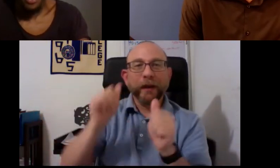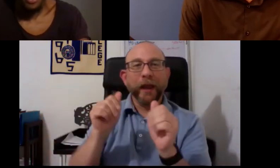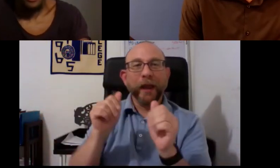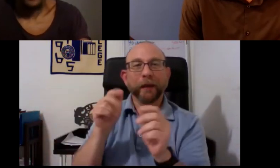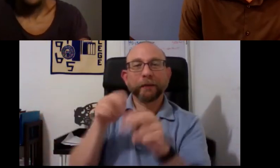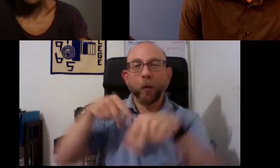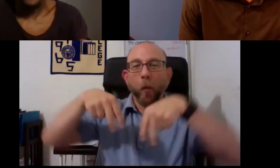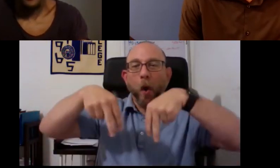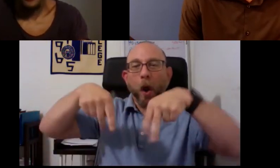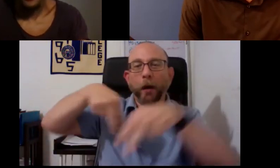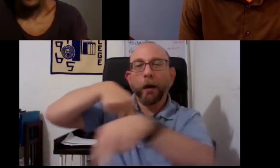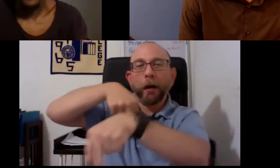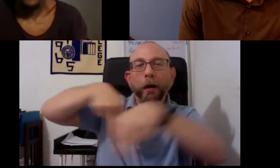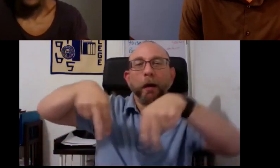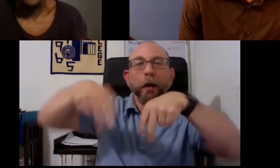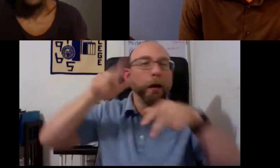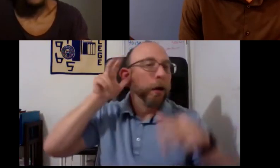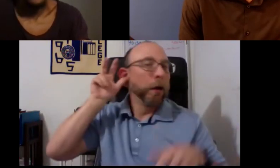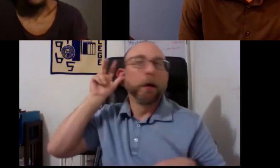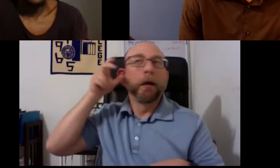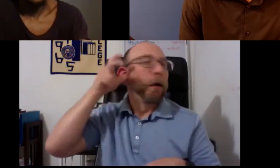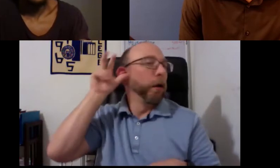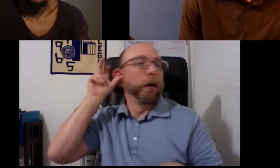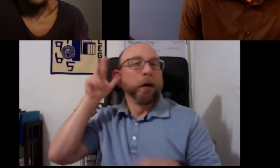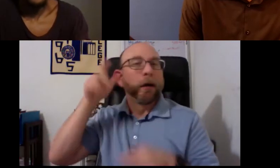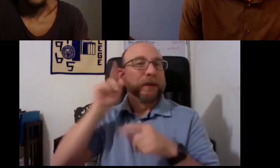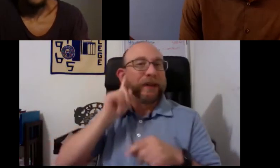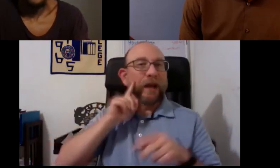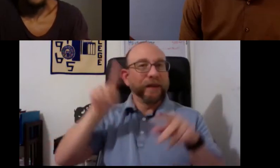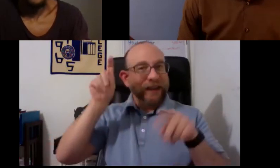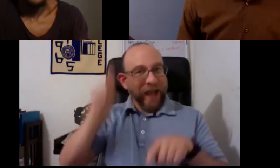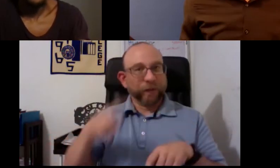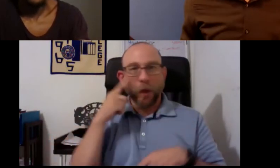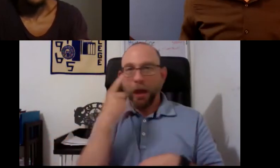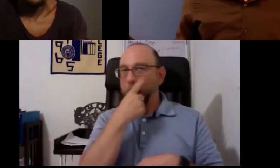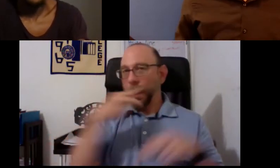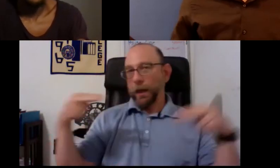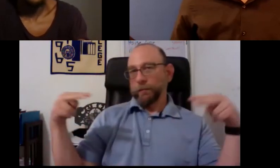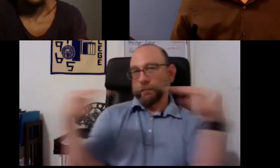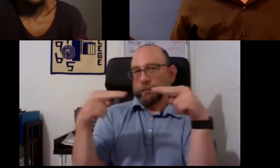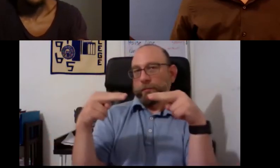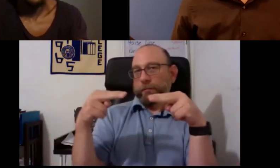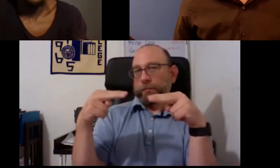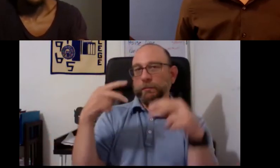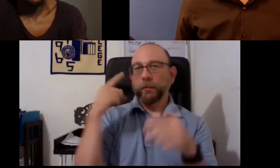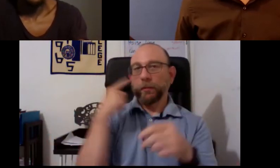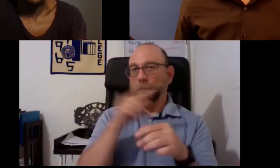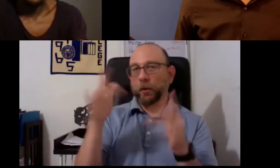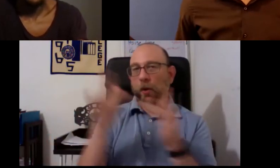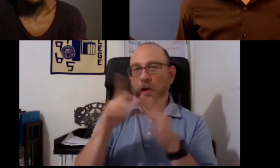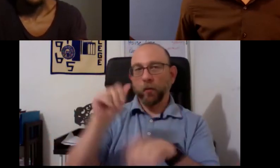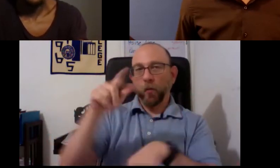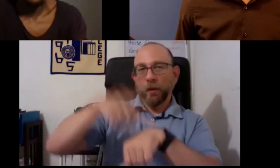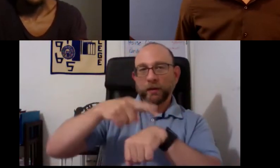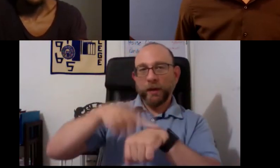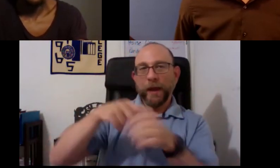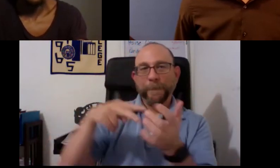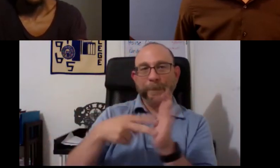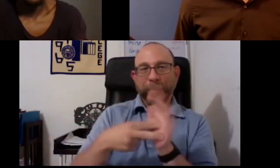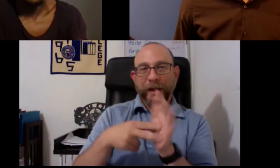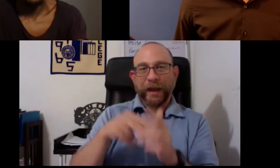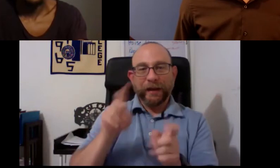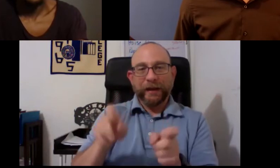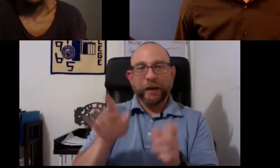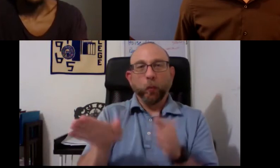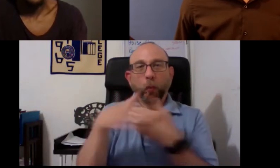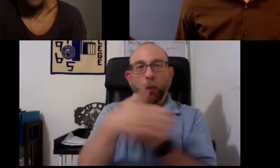hallways, larger stairwells, things of that nature, so that you can still continue to move around and have that visual communication, because we